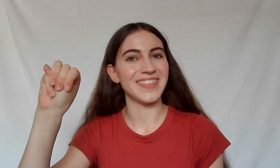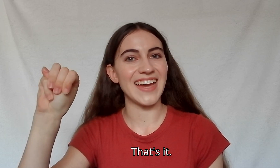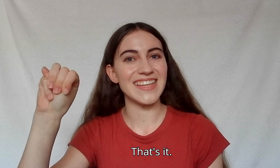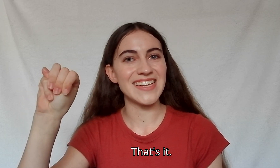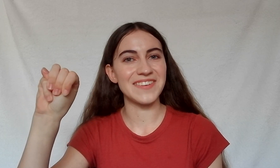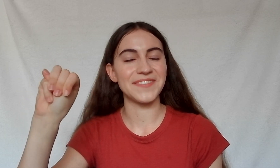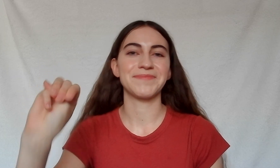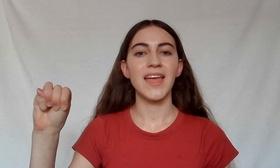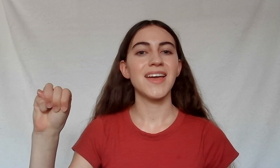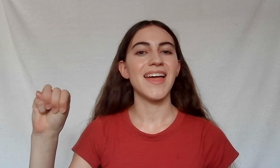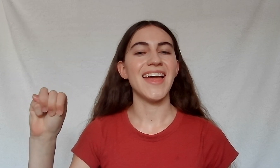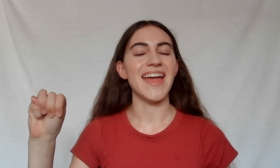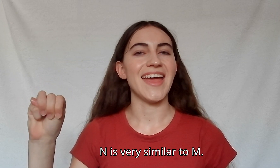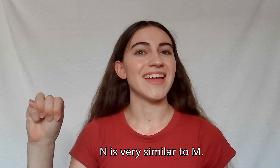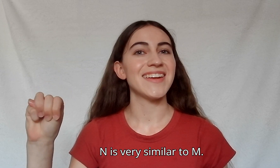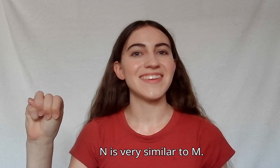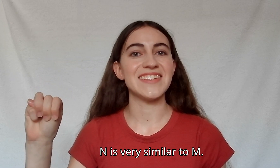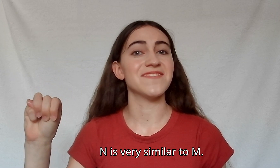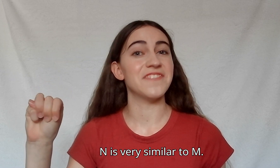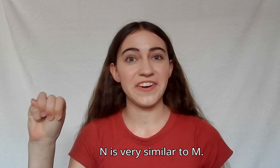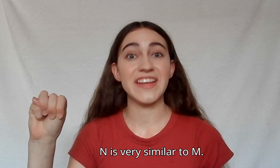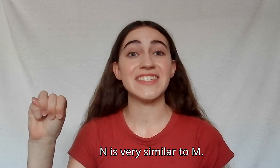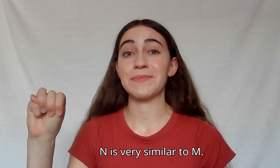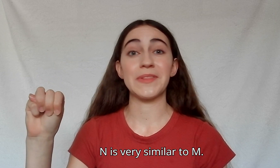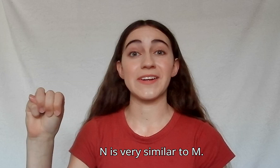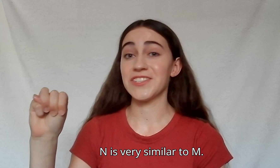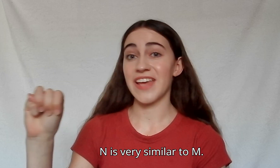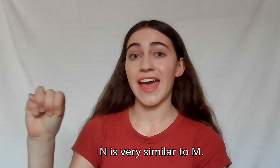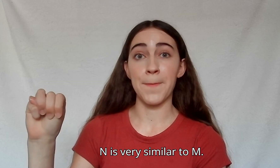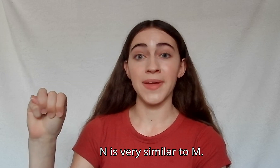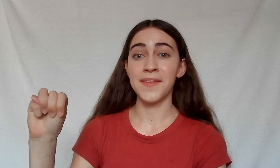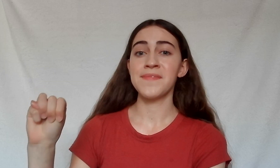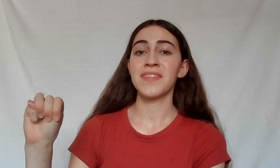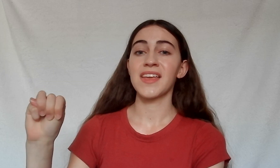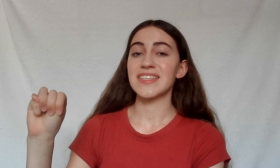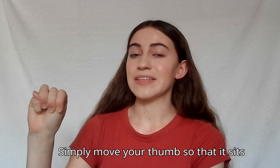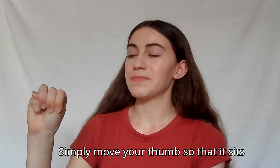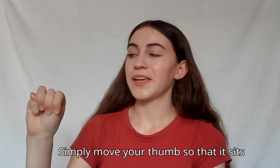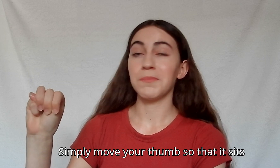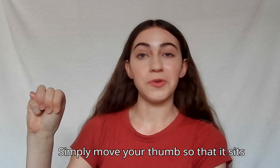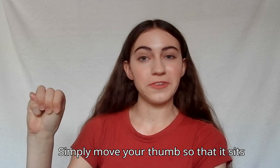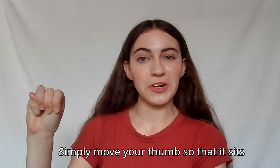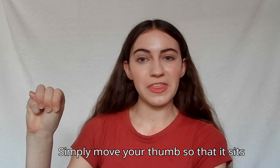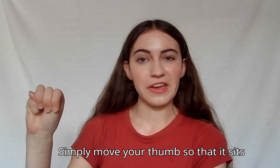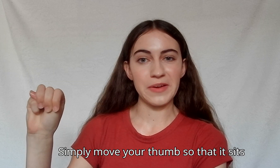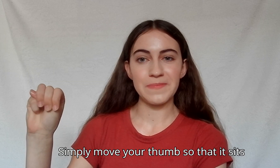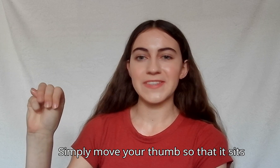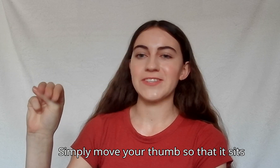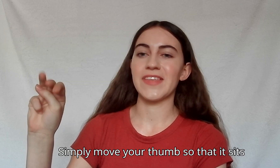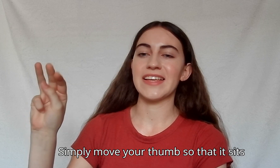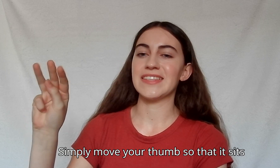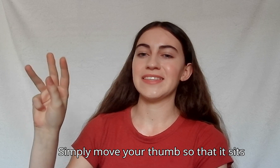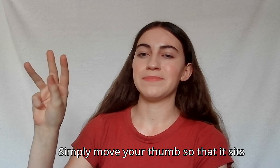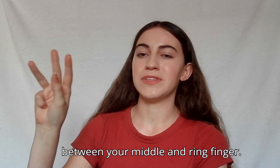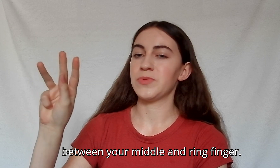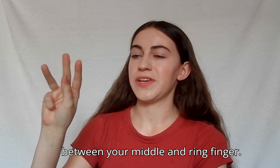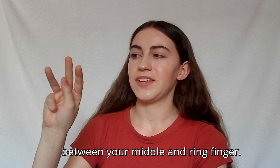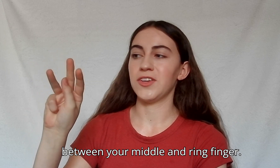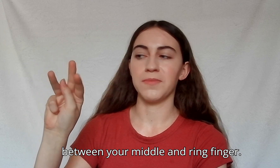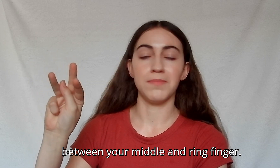That's it. N is very similar to M. Simply move your thumb so that it sits between your